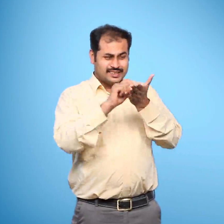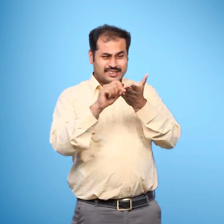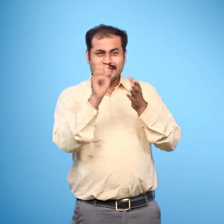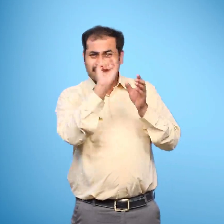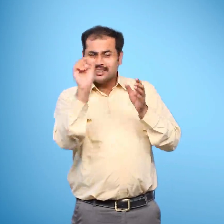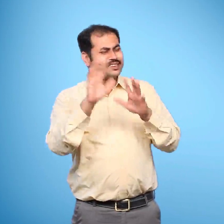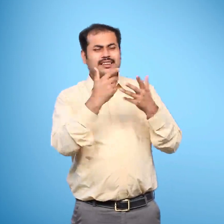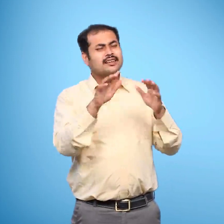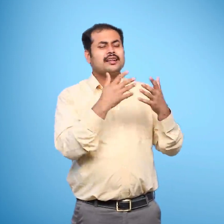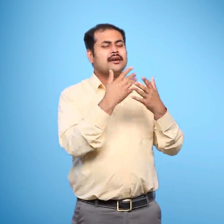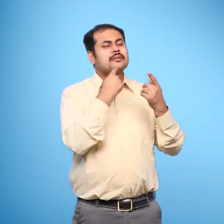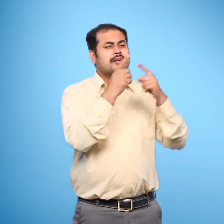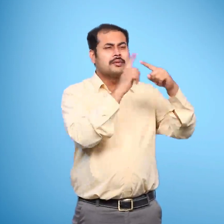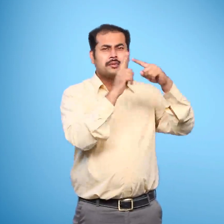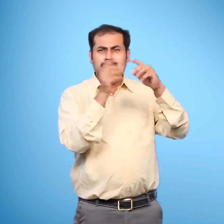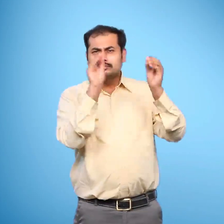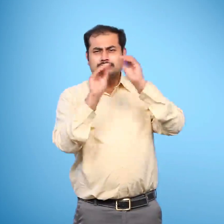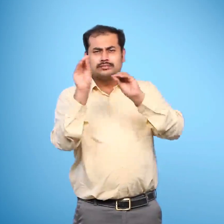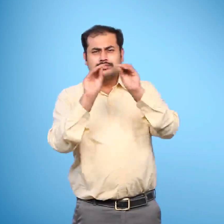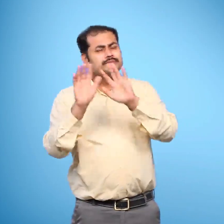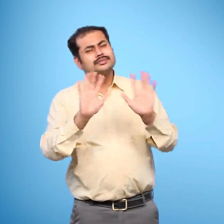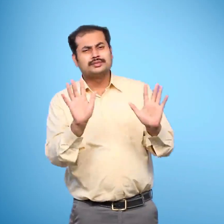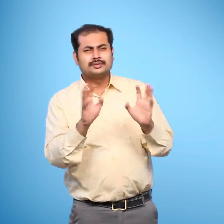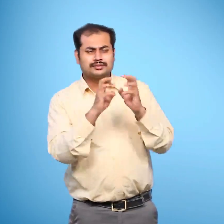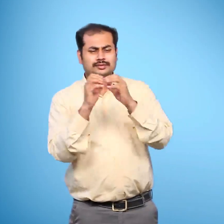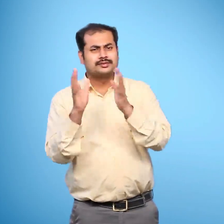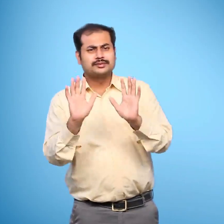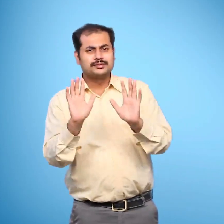"Oh, you can add these without writing."